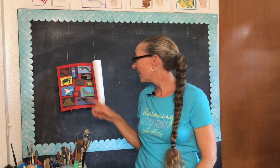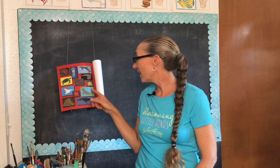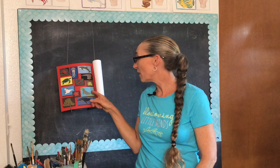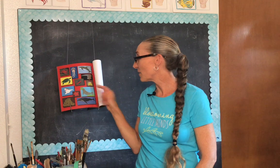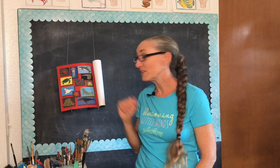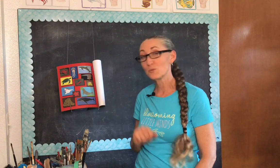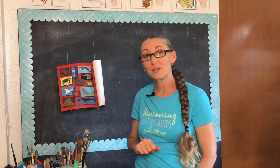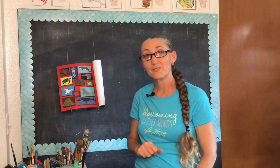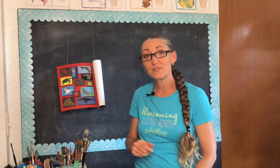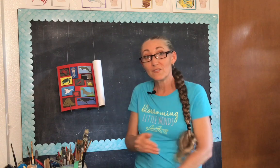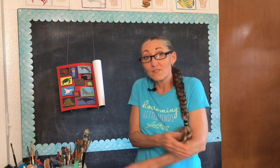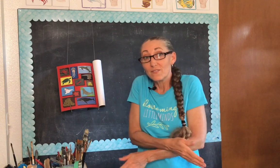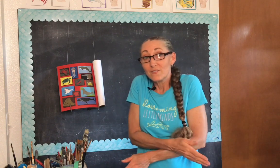How about this one?